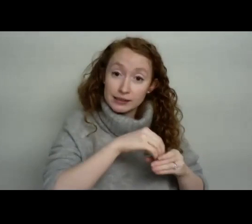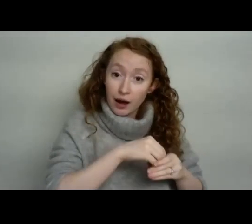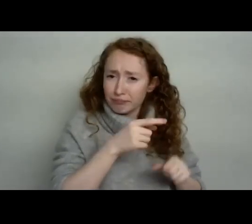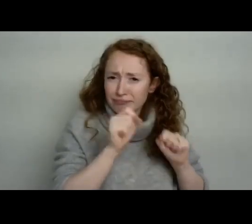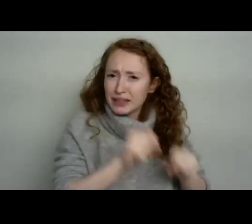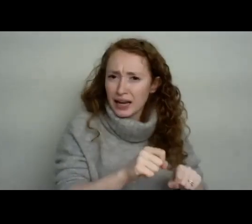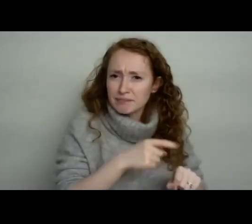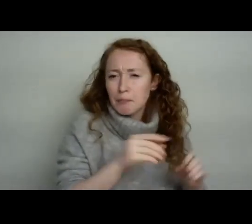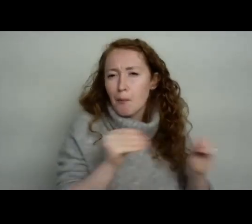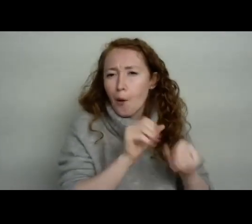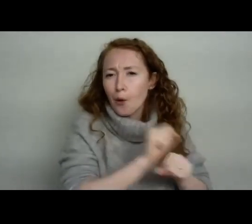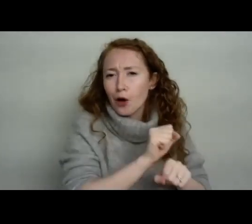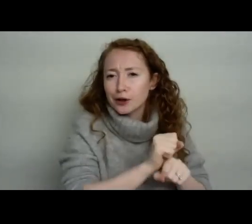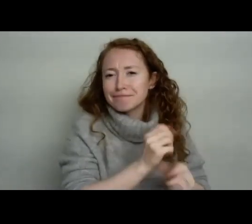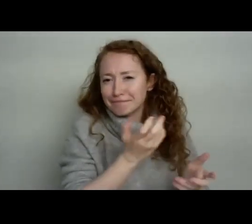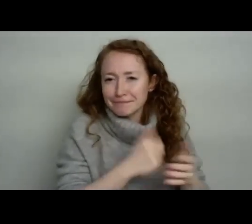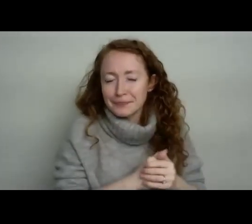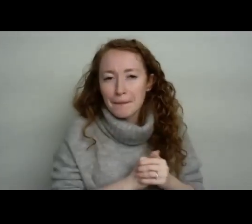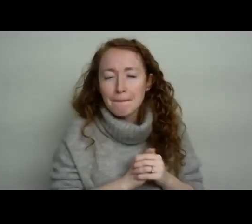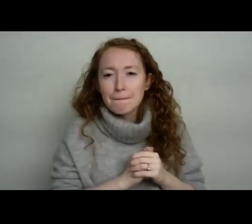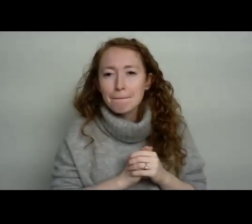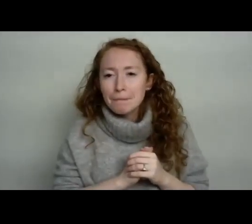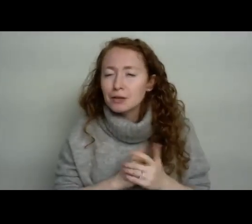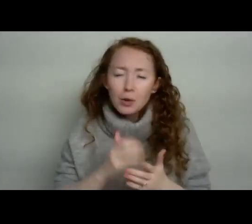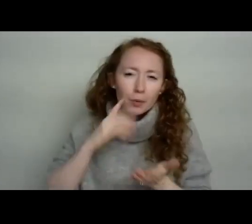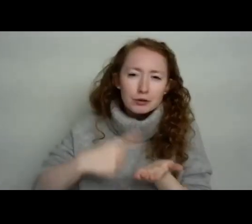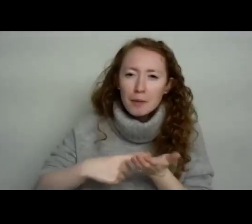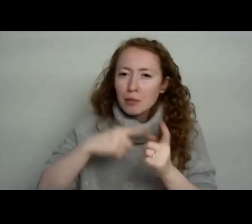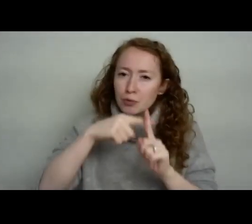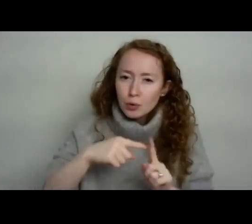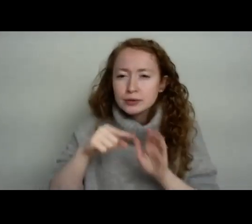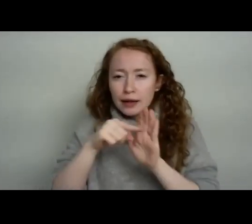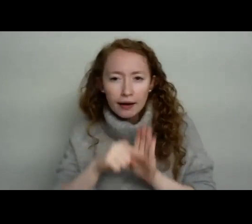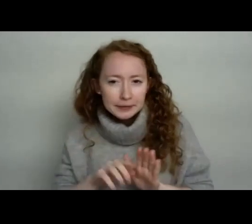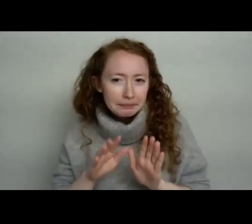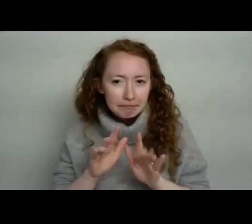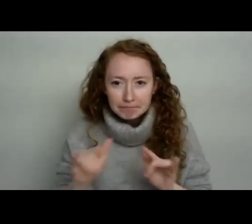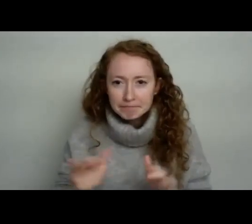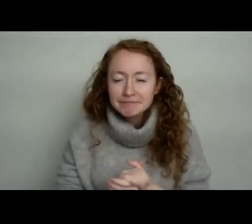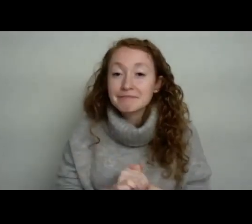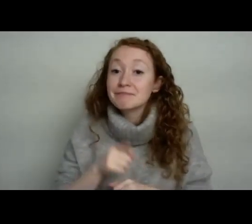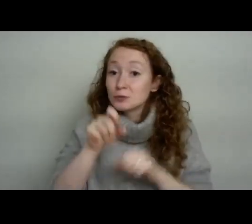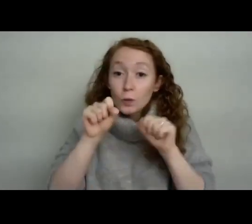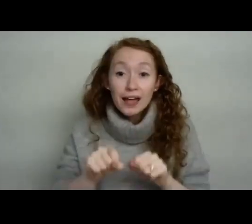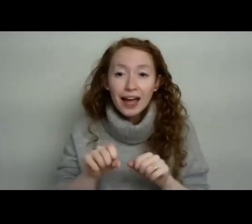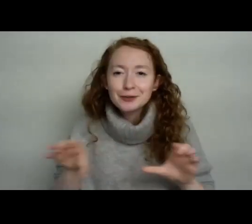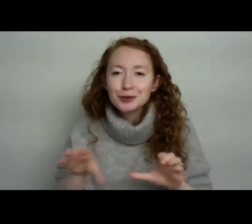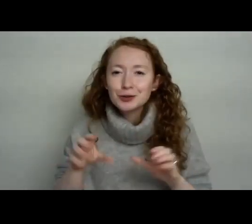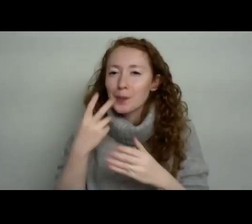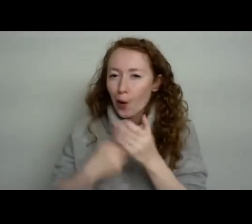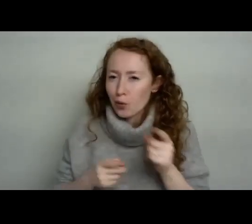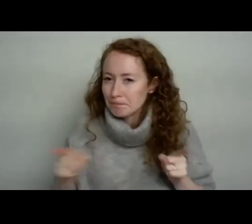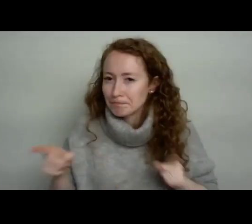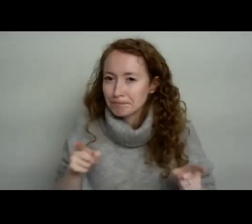lot more work, but in certain ways. So we'll talk about those pros and cons soon. So know that you can do both. And just with